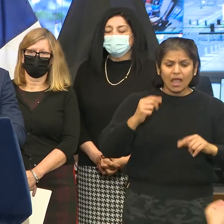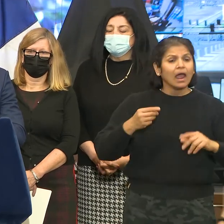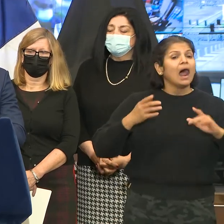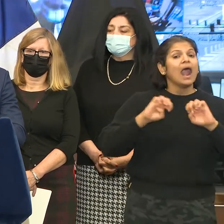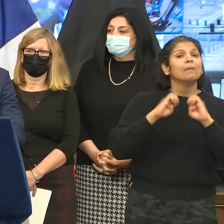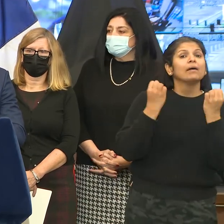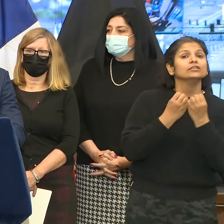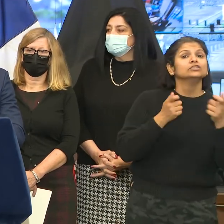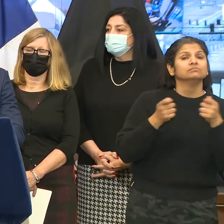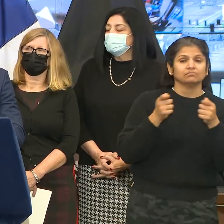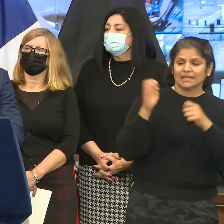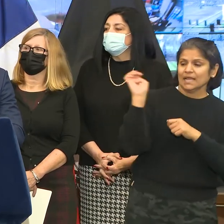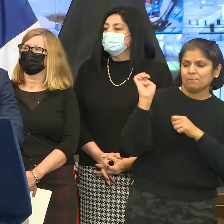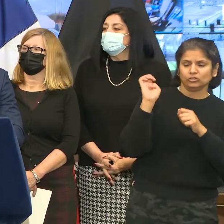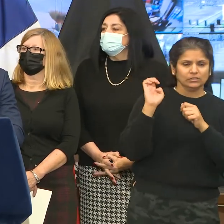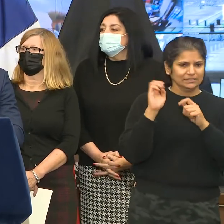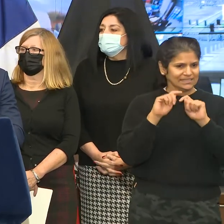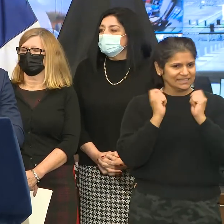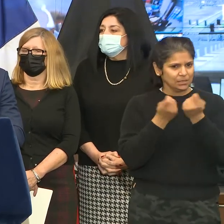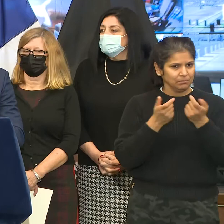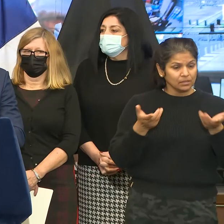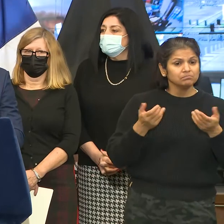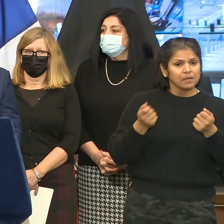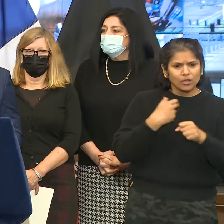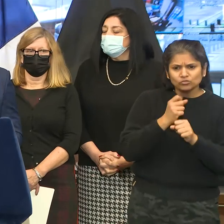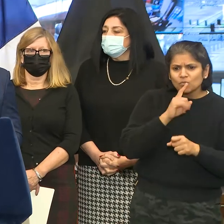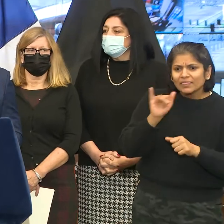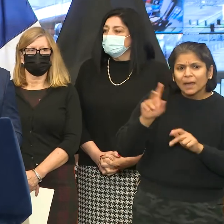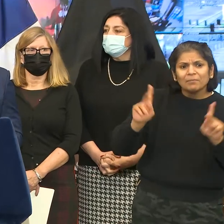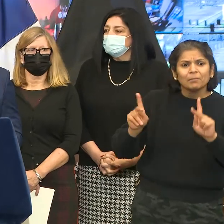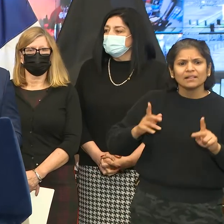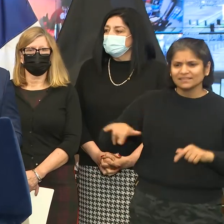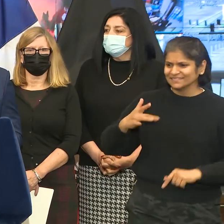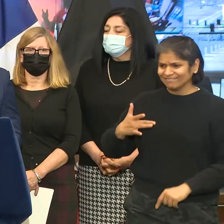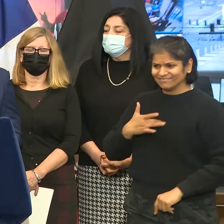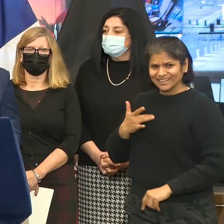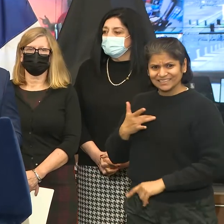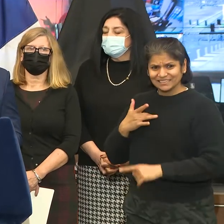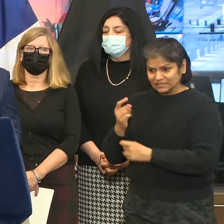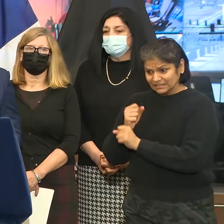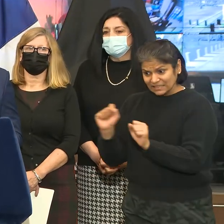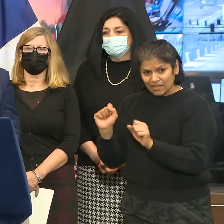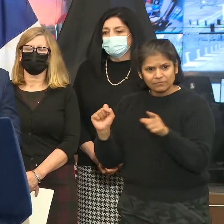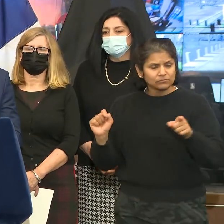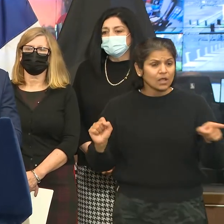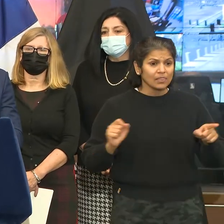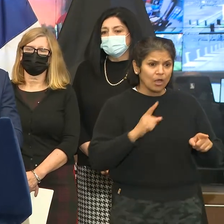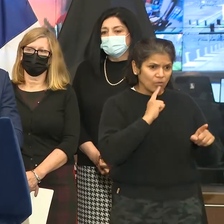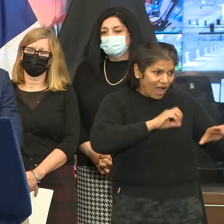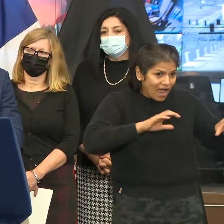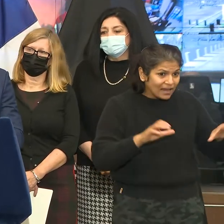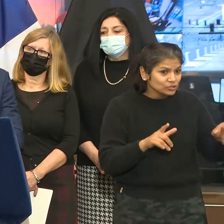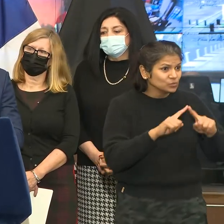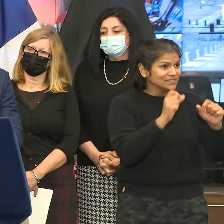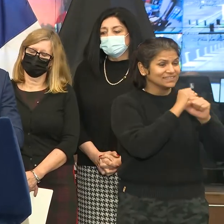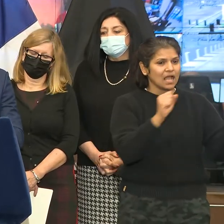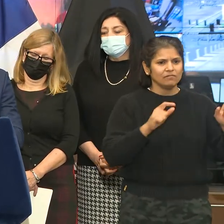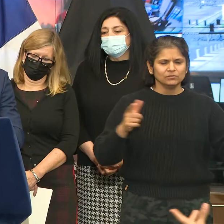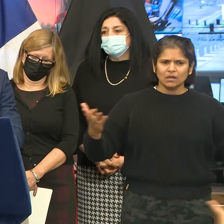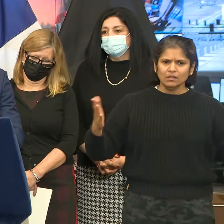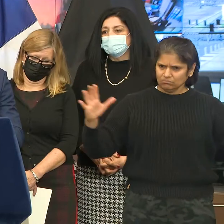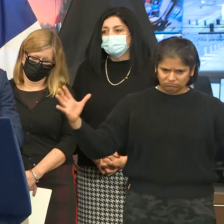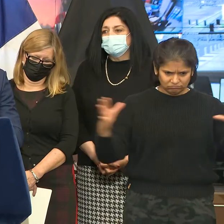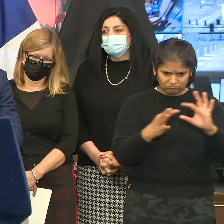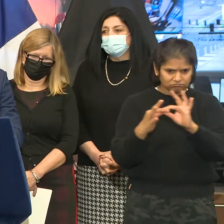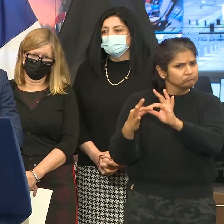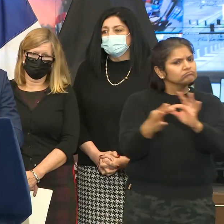not only being safe, but feeling safe. They go together. And we need to have this cutting-edge,